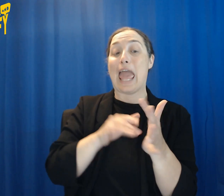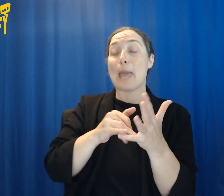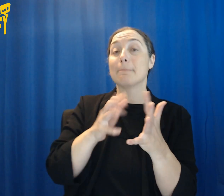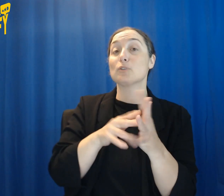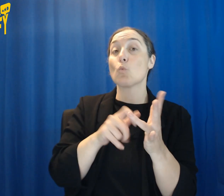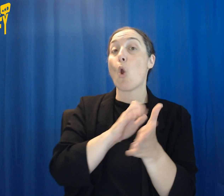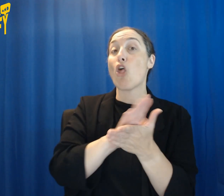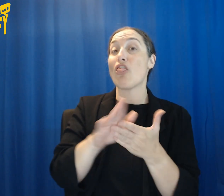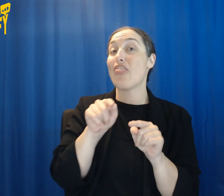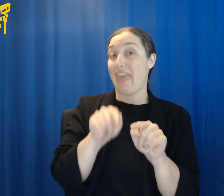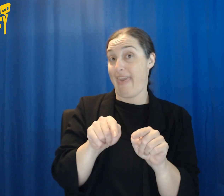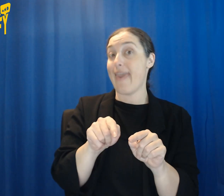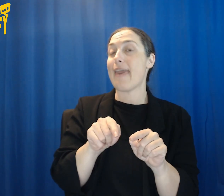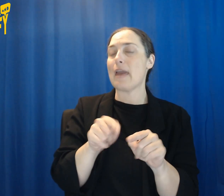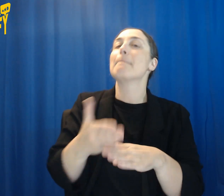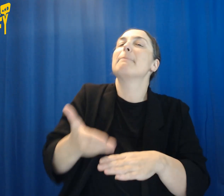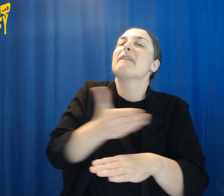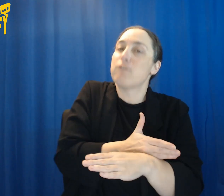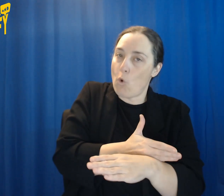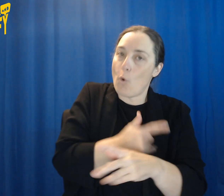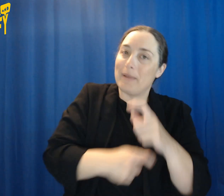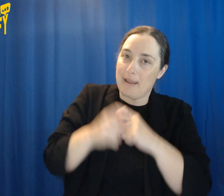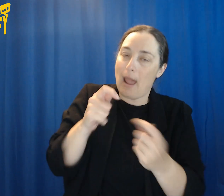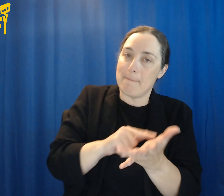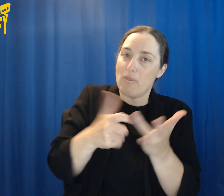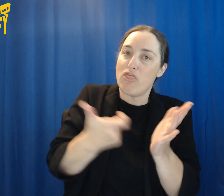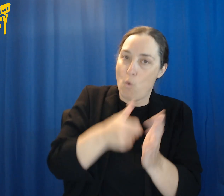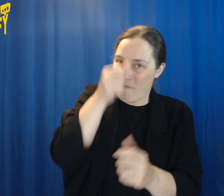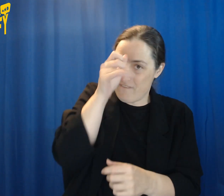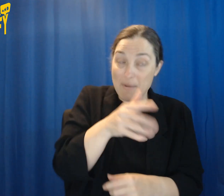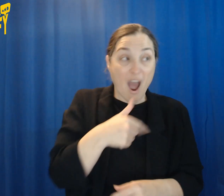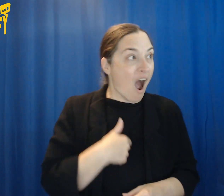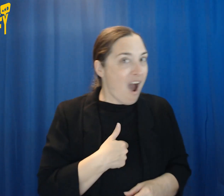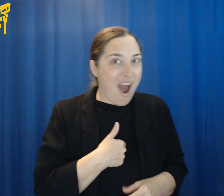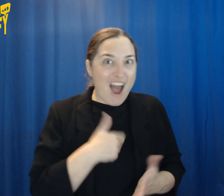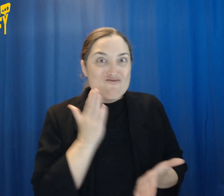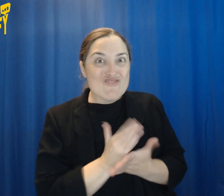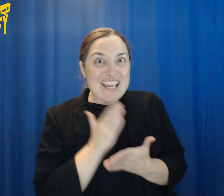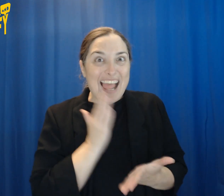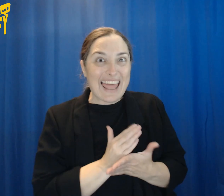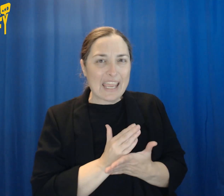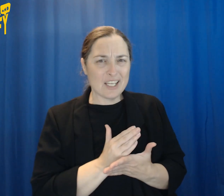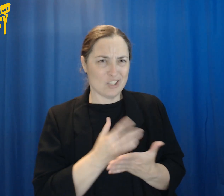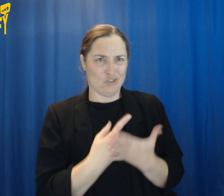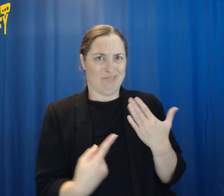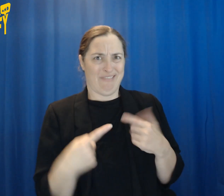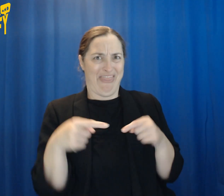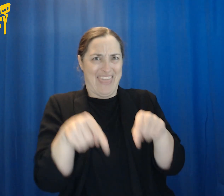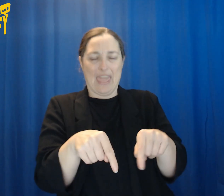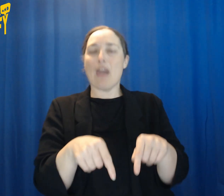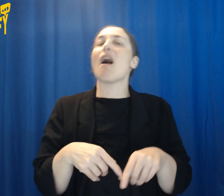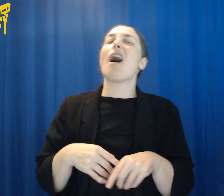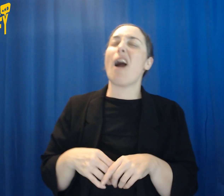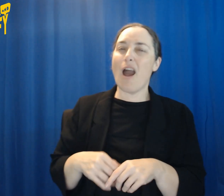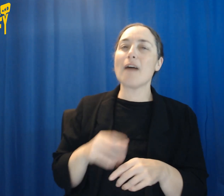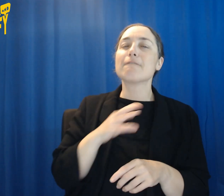another time, before he was Thor, of course. Oh my gosh, really? What, he was just hanging out? He was one of the home and away